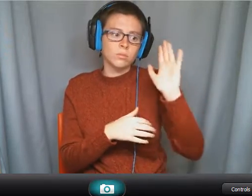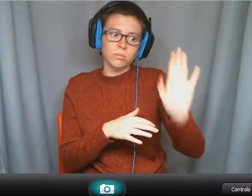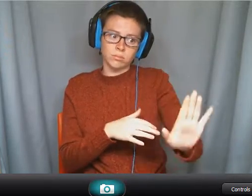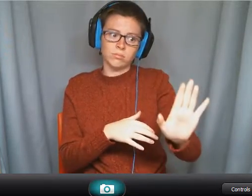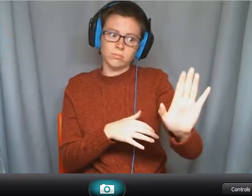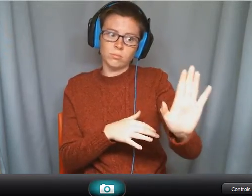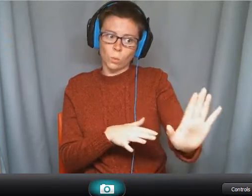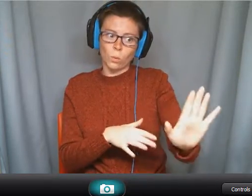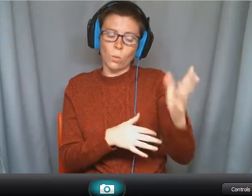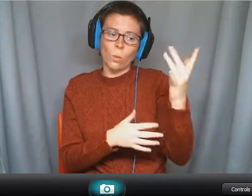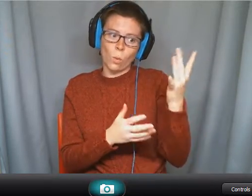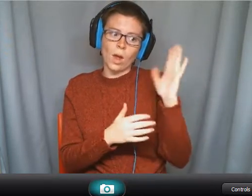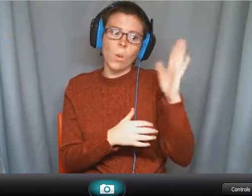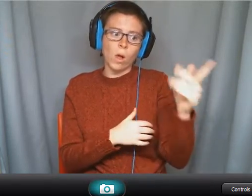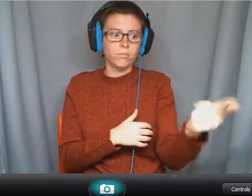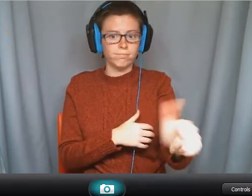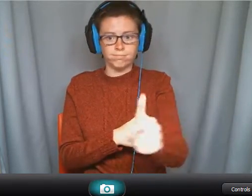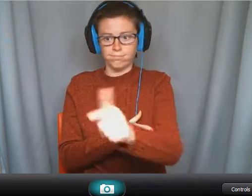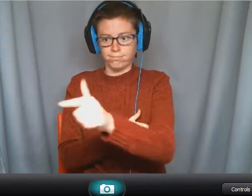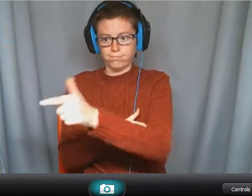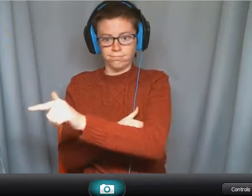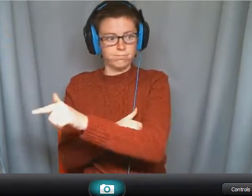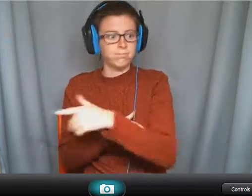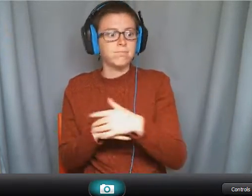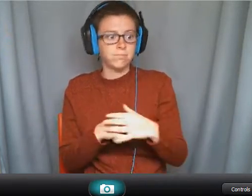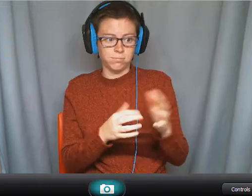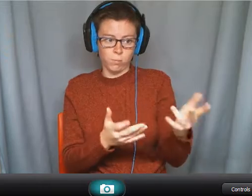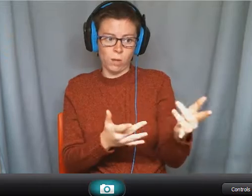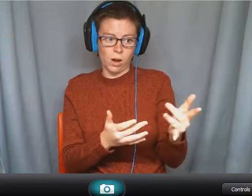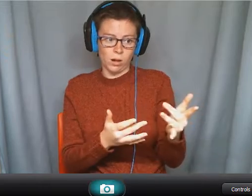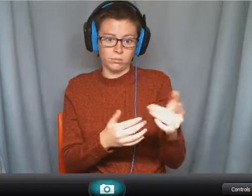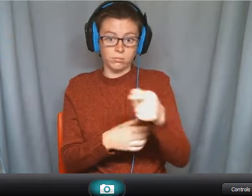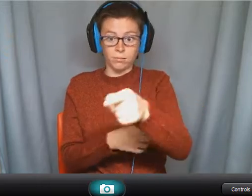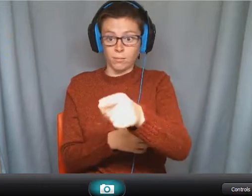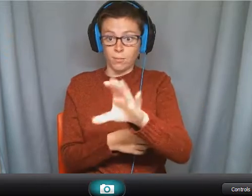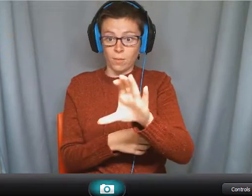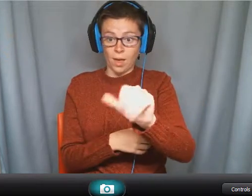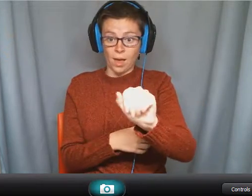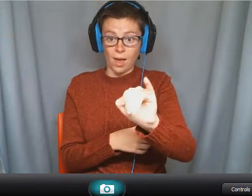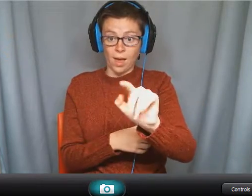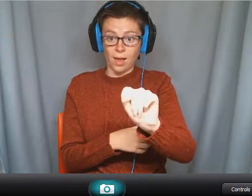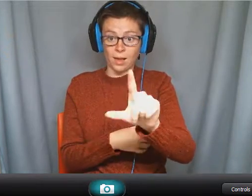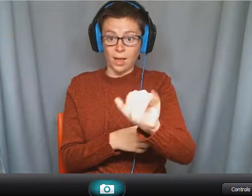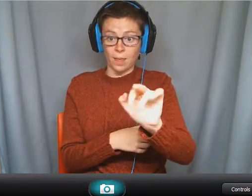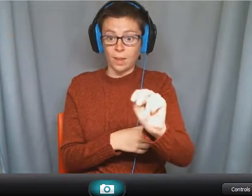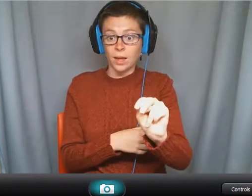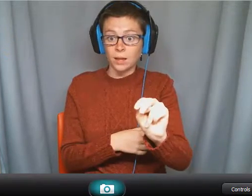any other time of the year? No. Why does it come just in the wintertime?